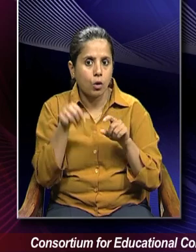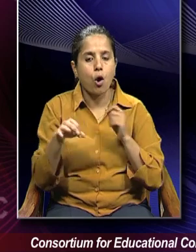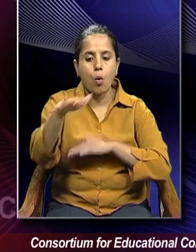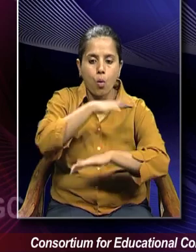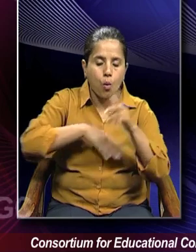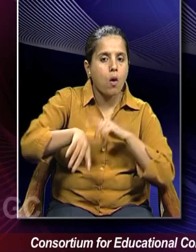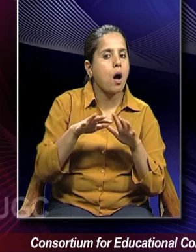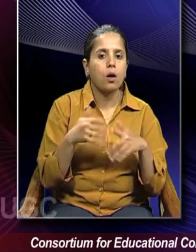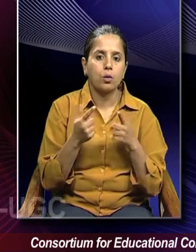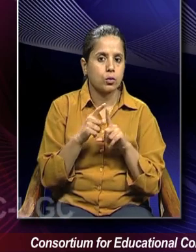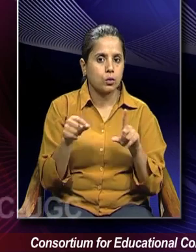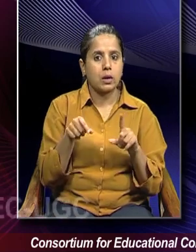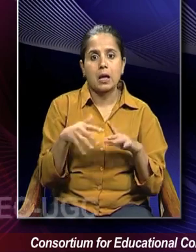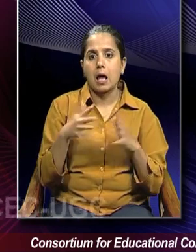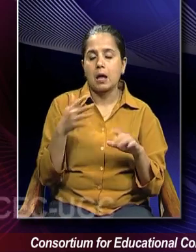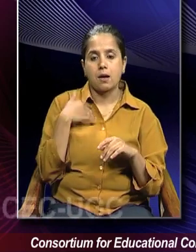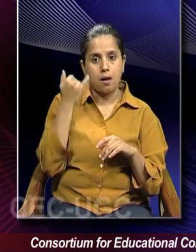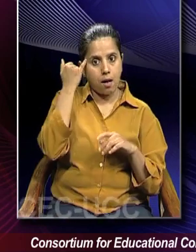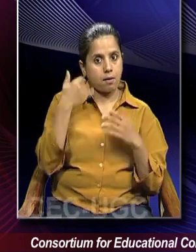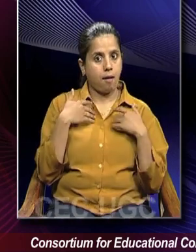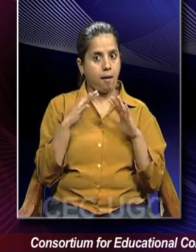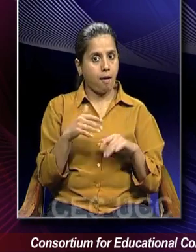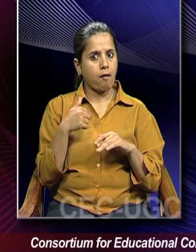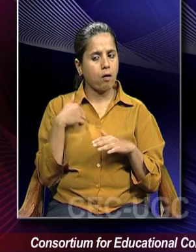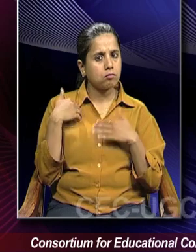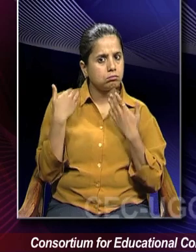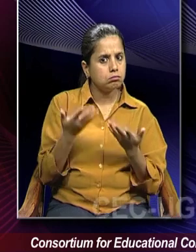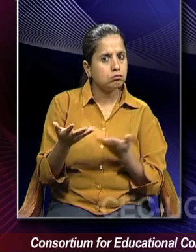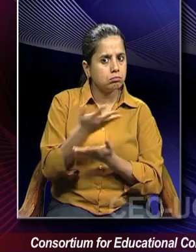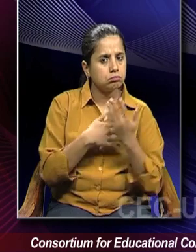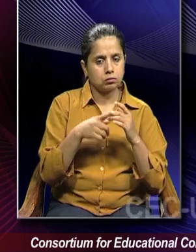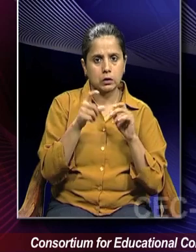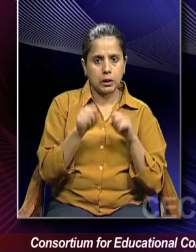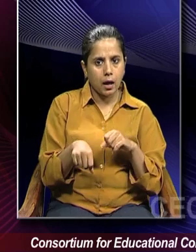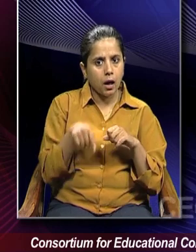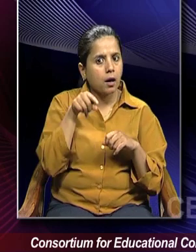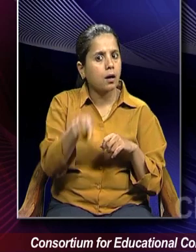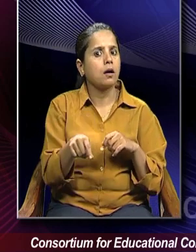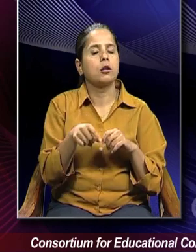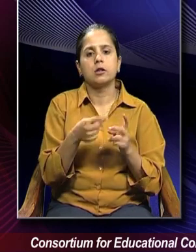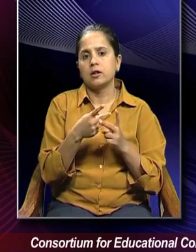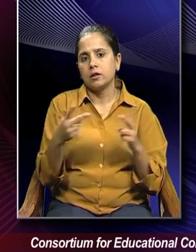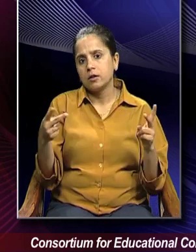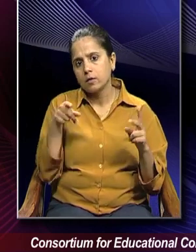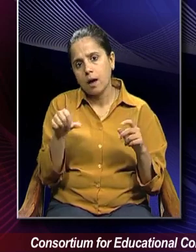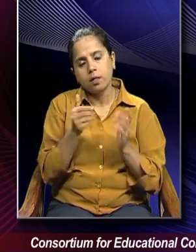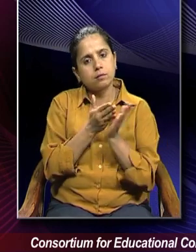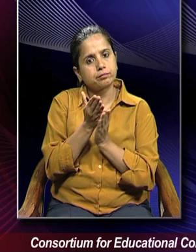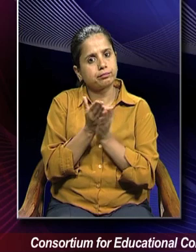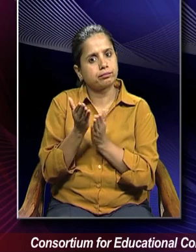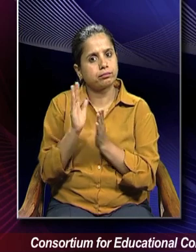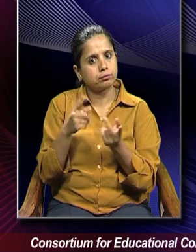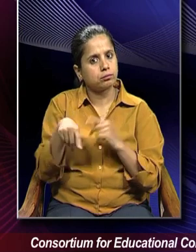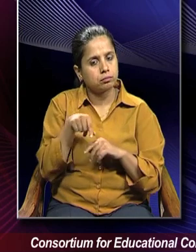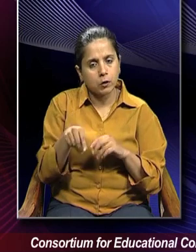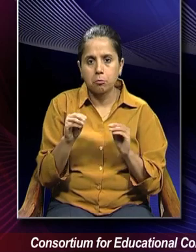organization. So, whatever idea I have discussed so far, it can be complemented through various other techniques of management